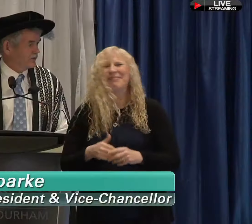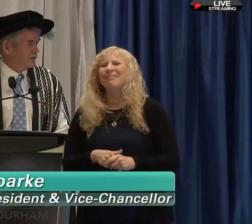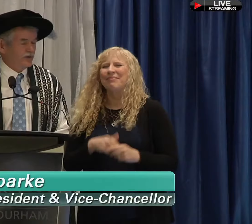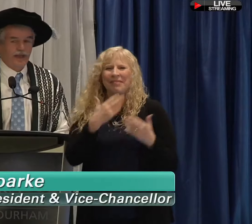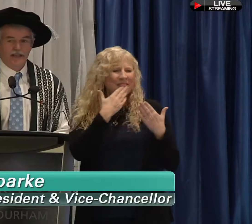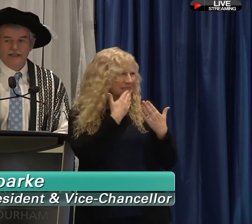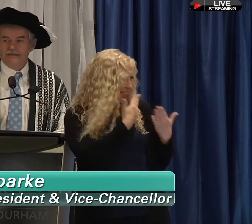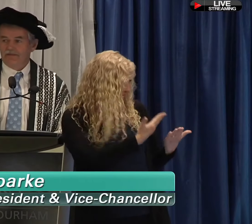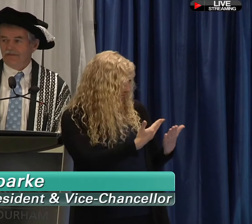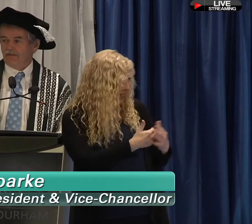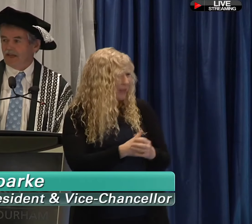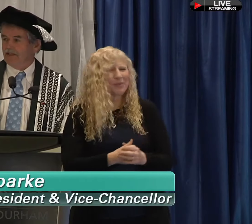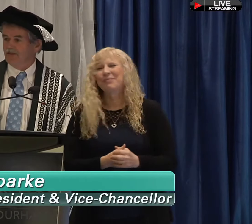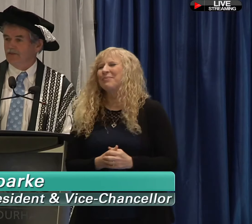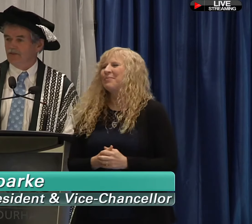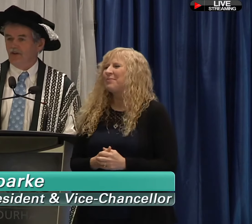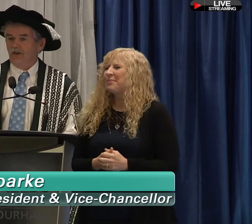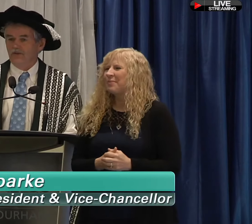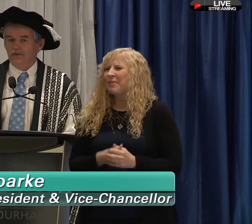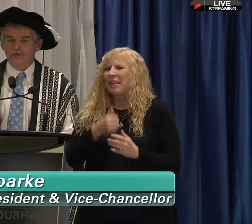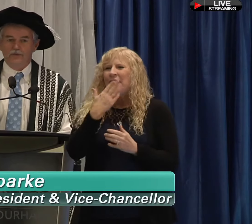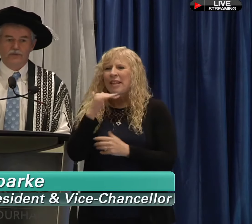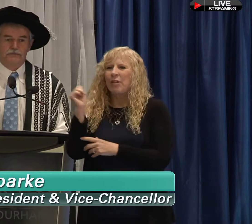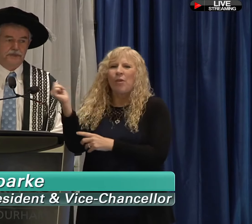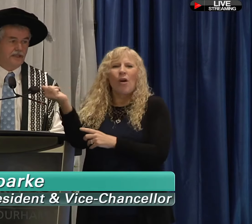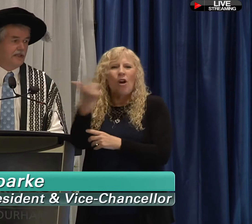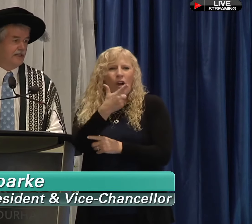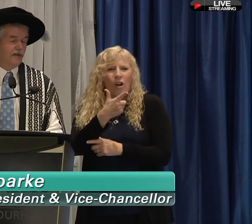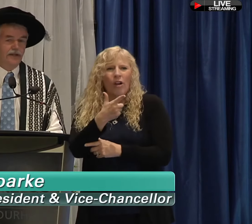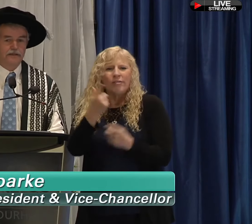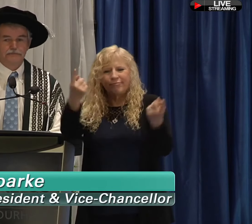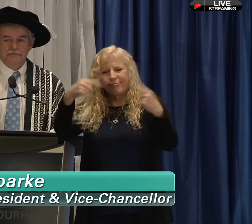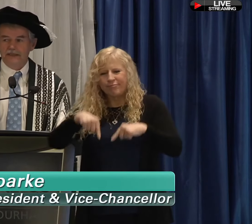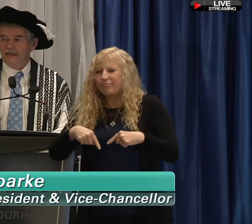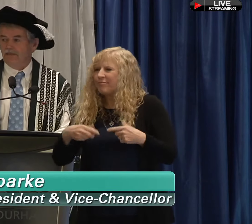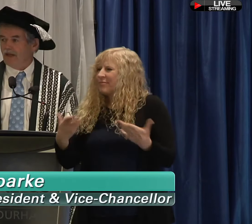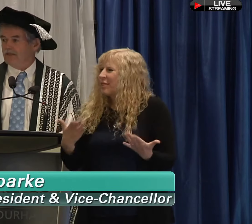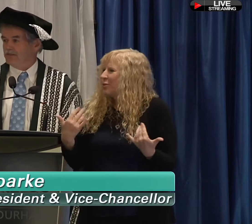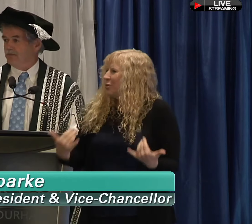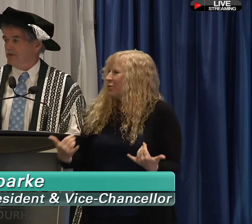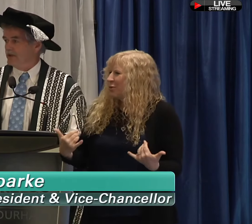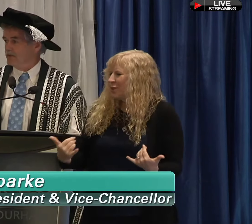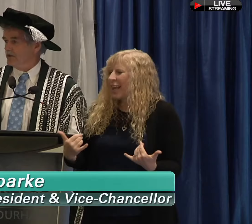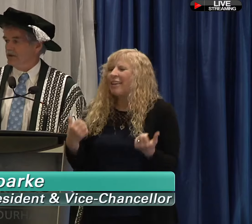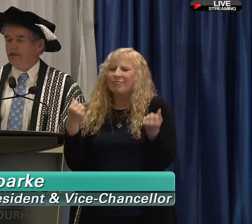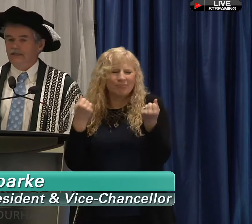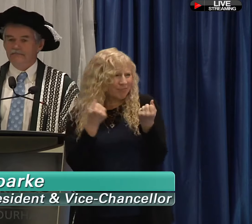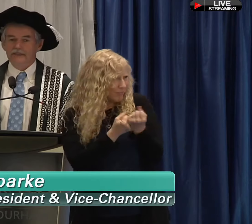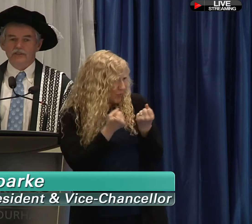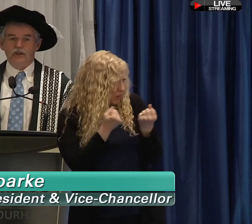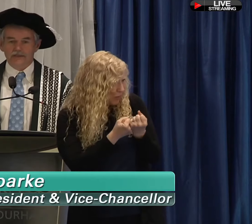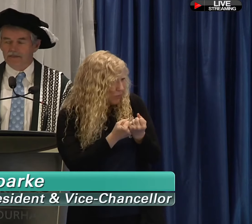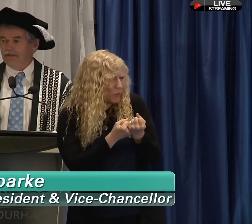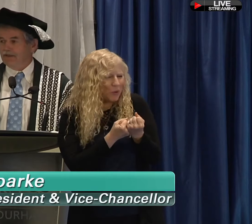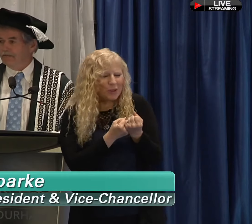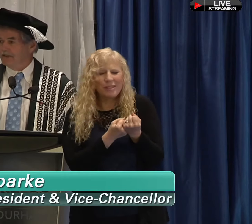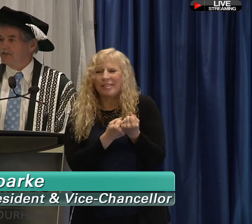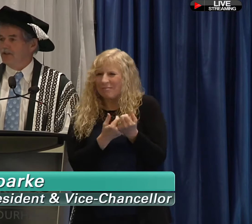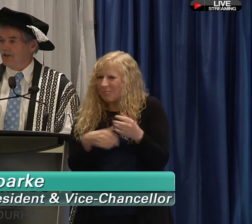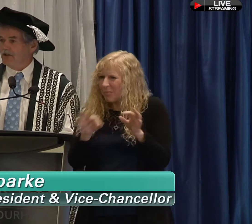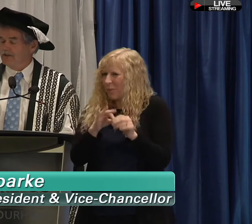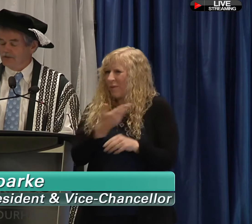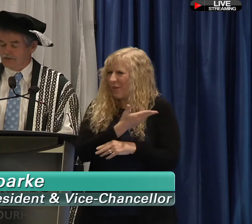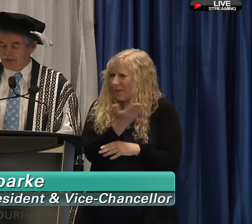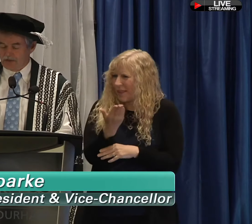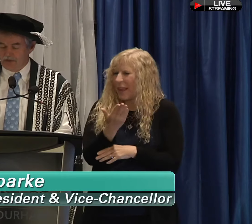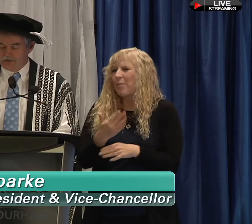Thank you for that, and thank you to all of you for being here and being that support network. It means a lot to them. It means